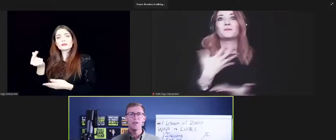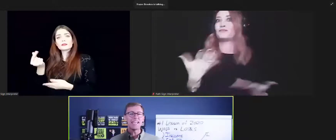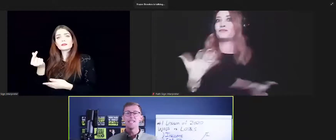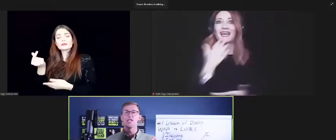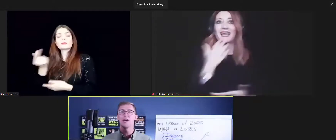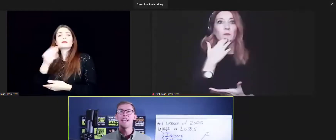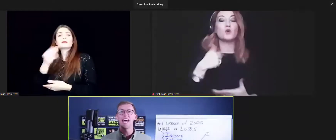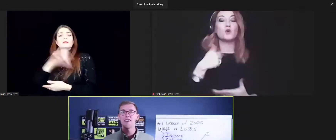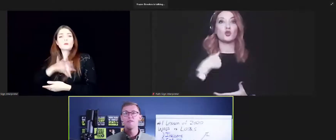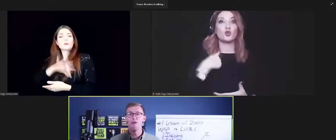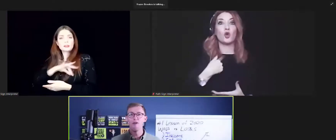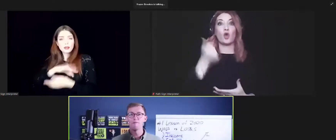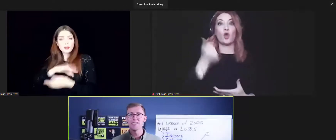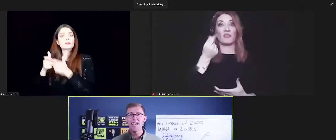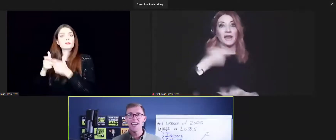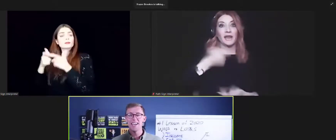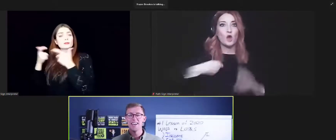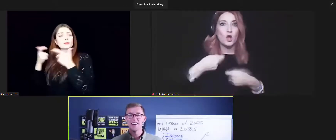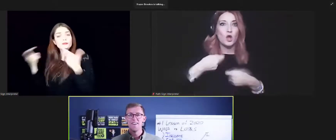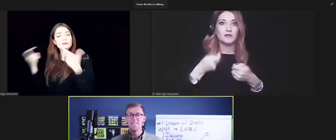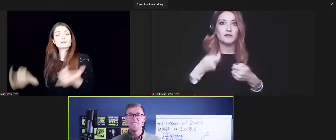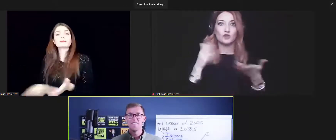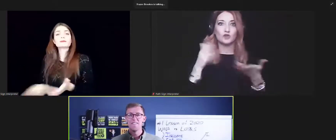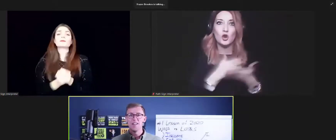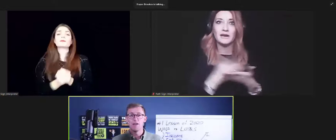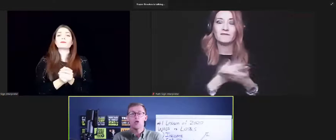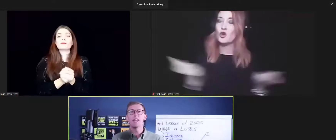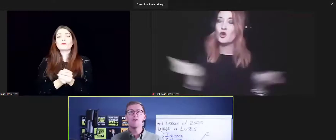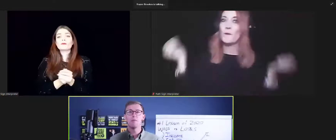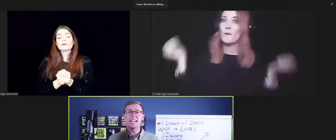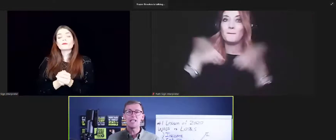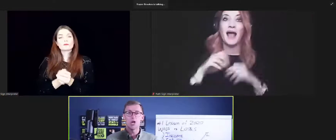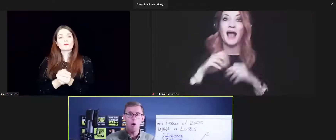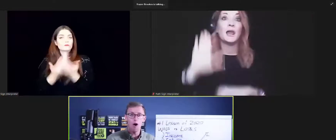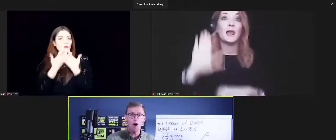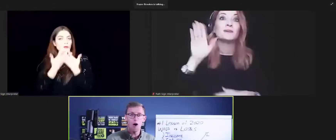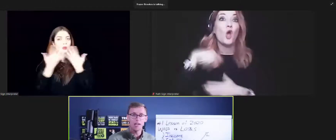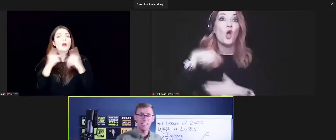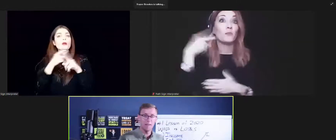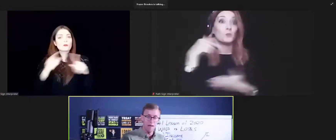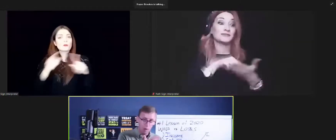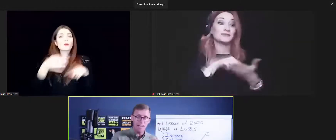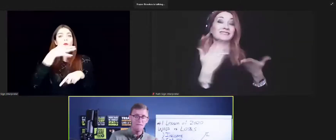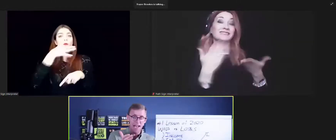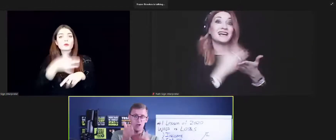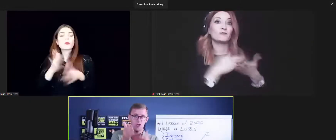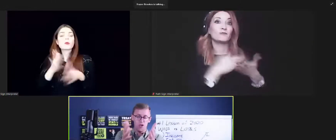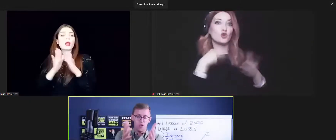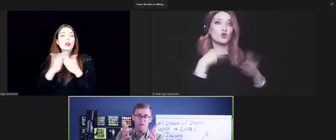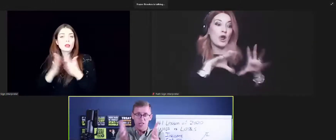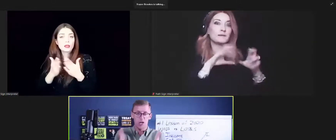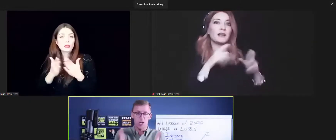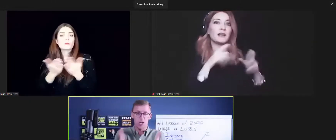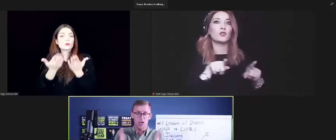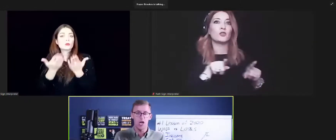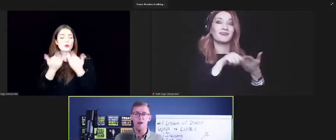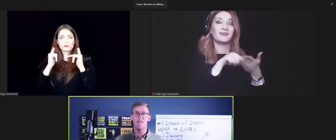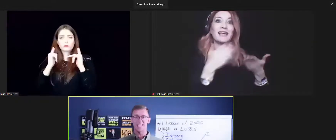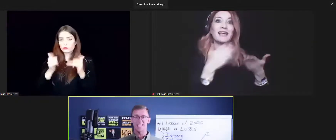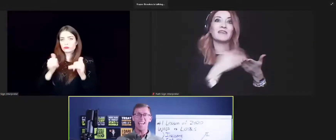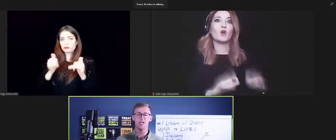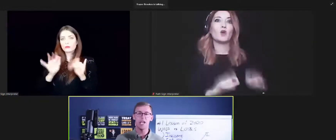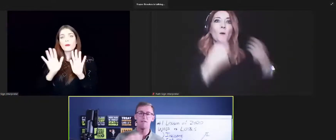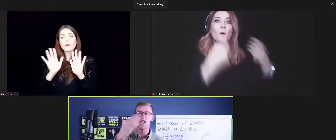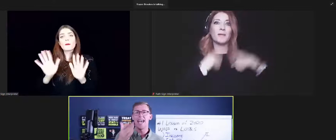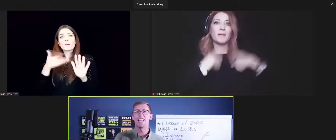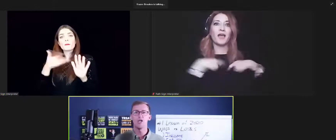leaders. You're going to hear from 4 of them today. There are so many incredible leaders who are helping invest yourself into you. They're investing